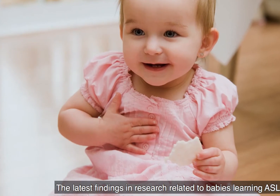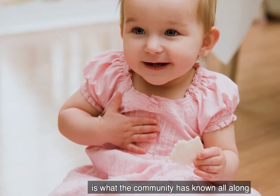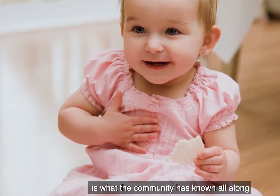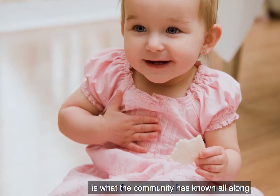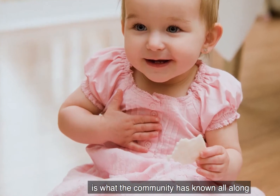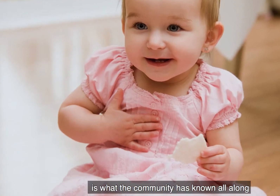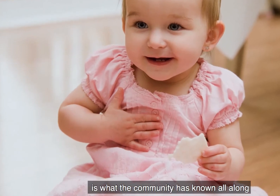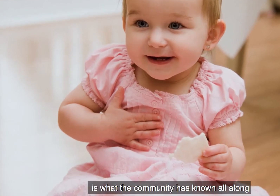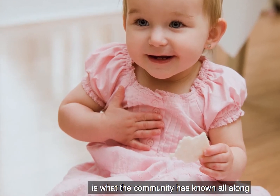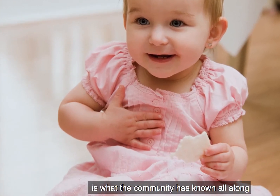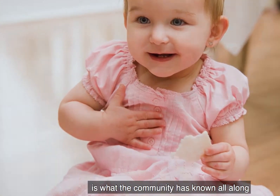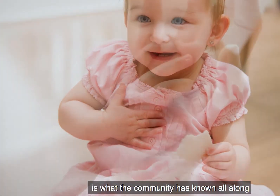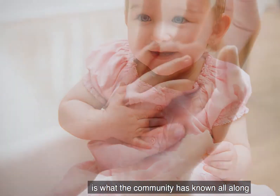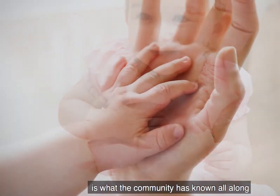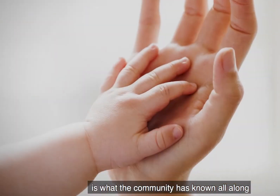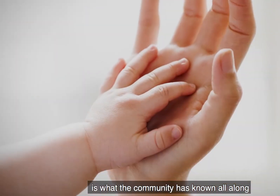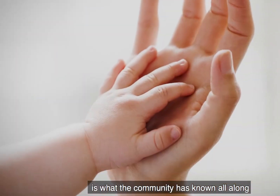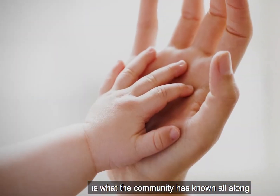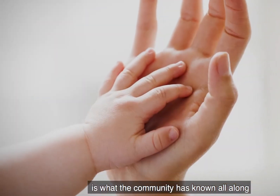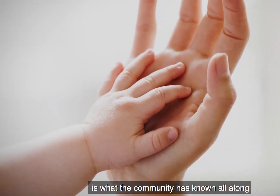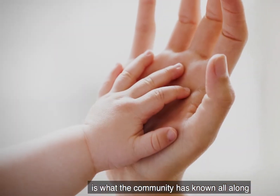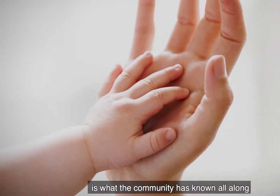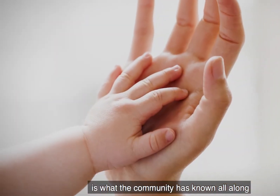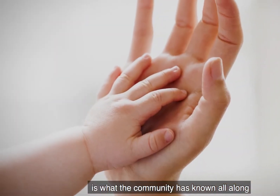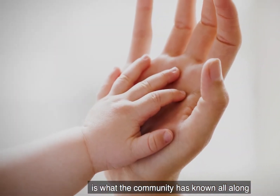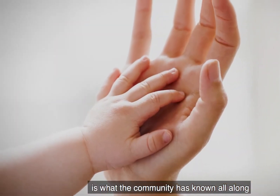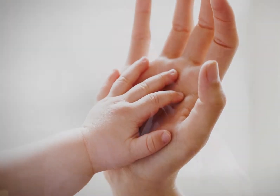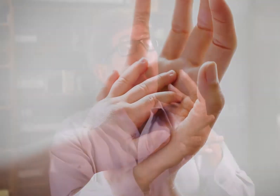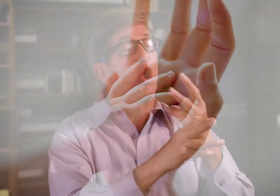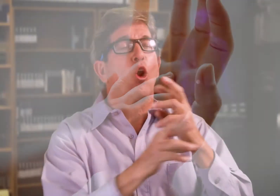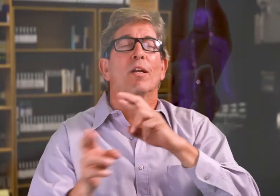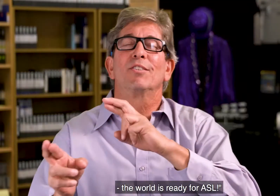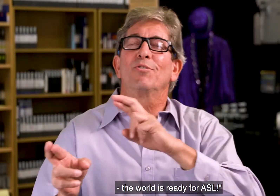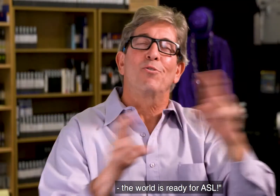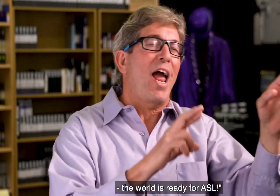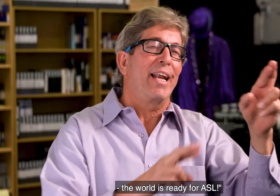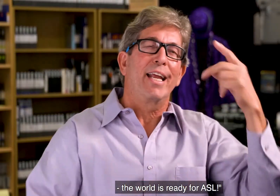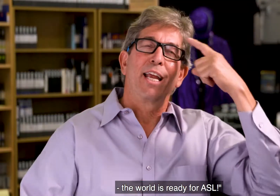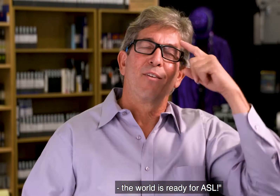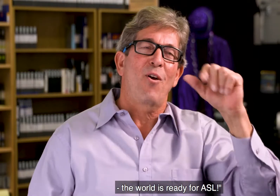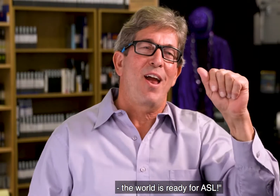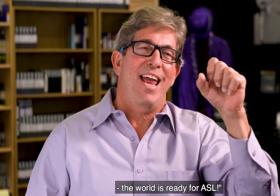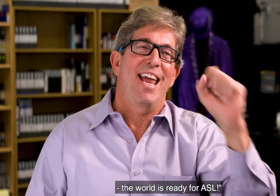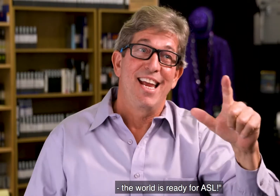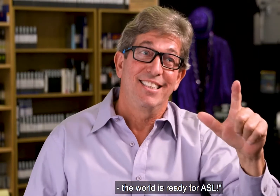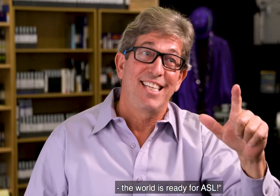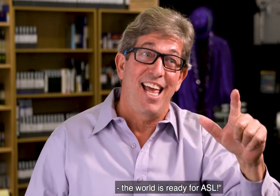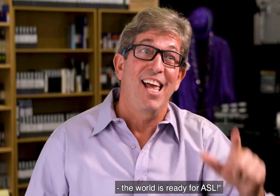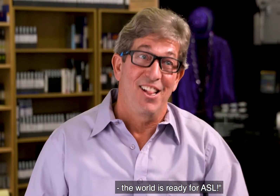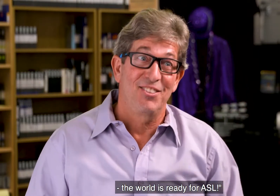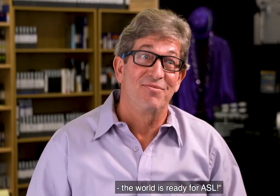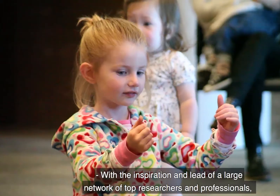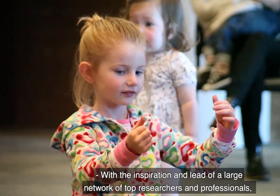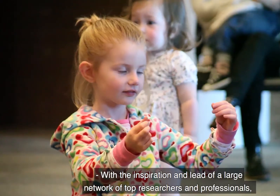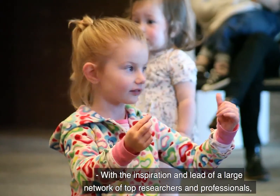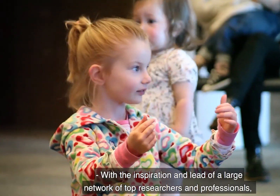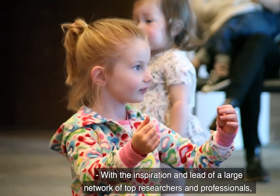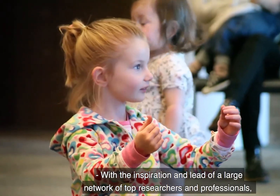is what the community has known all along. The world is ready for ASL. With the